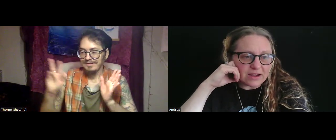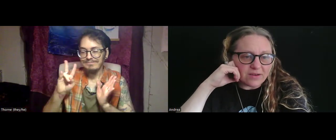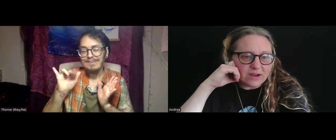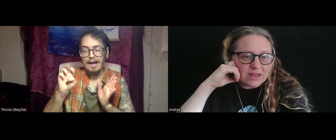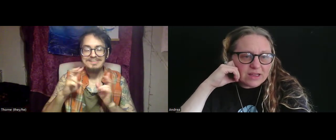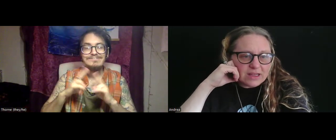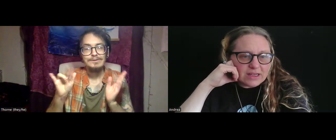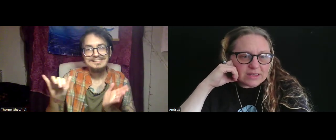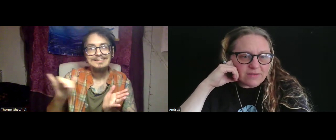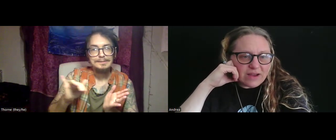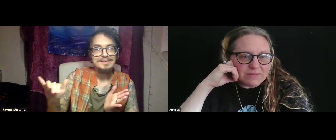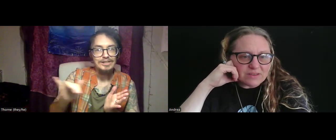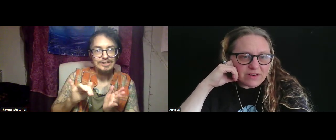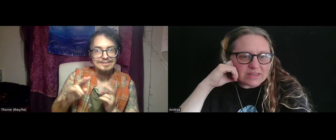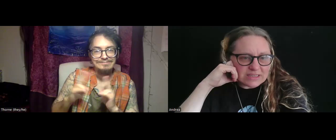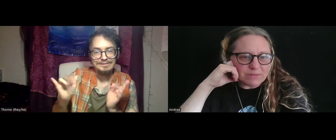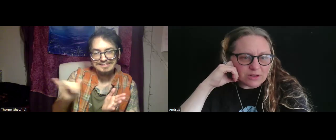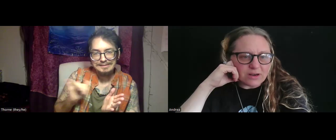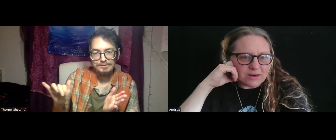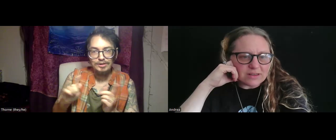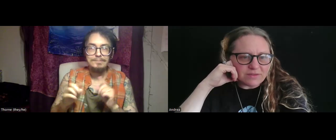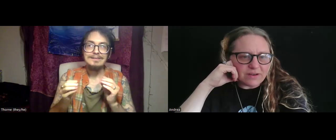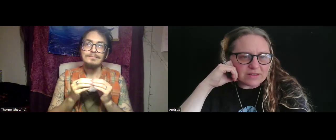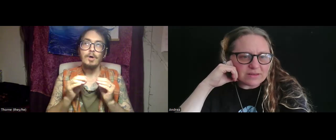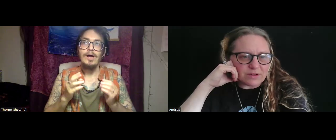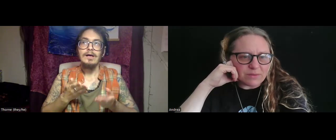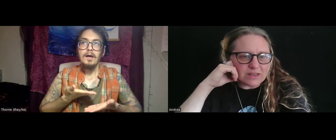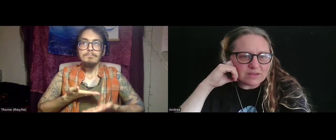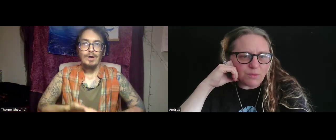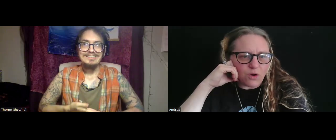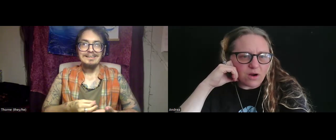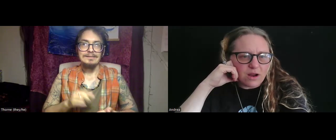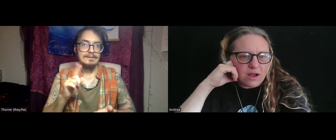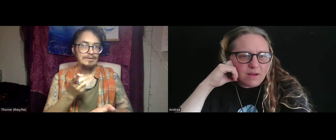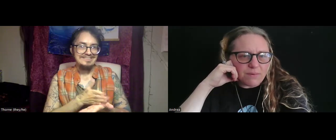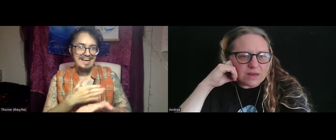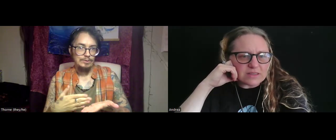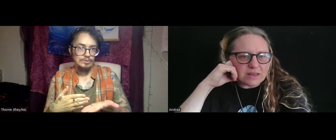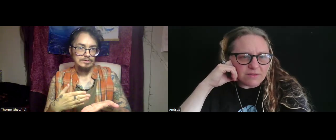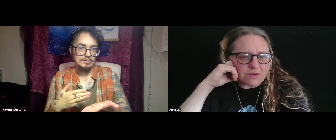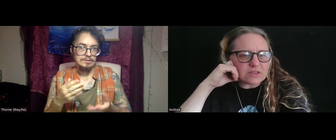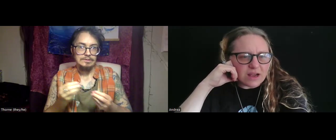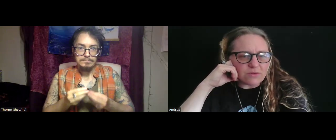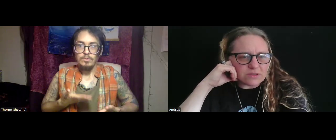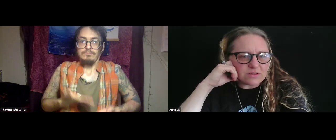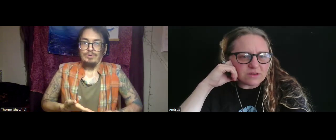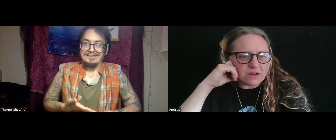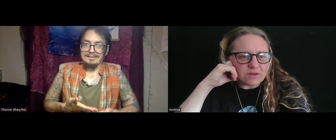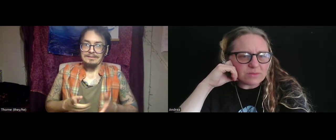Leo, the vibe is very similar. It's very similar, but it's more present in the first house. It's